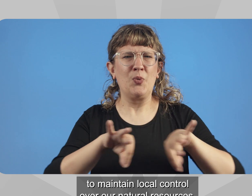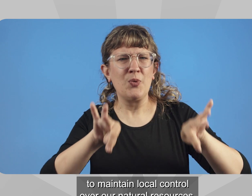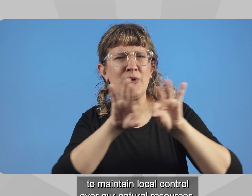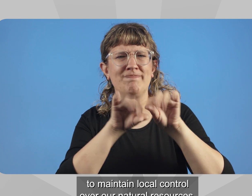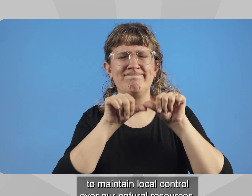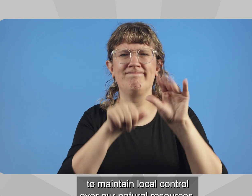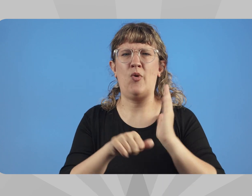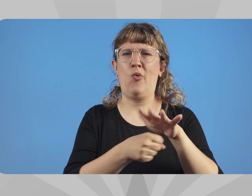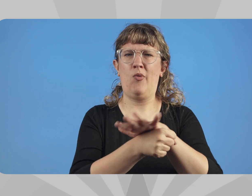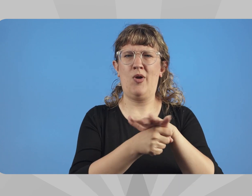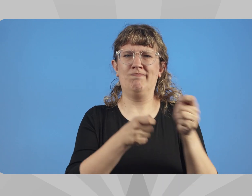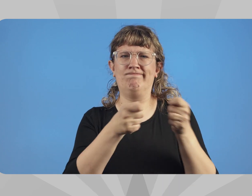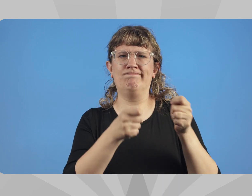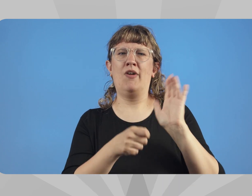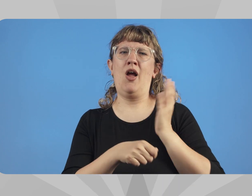natural resources.